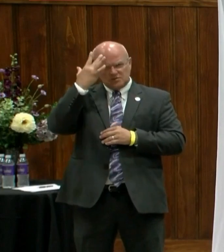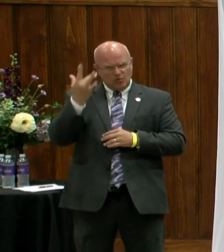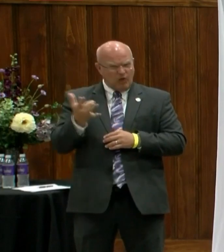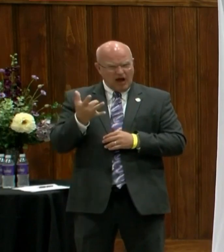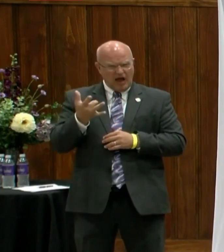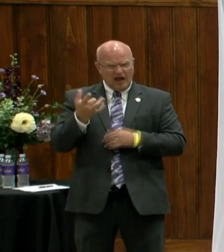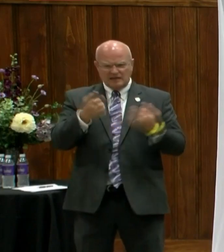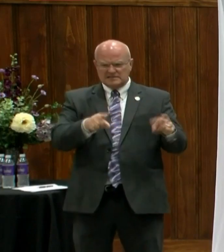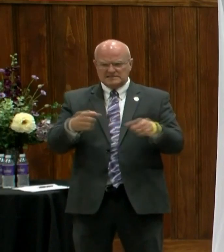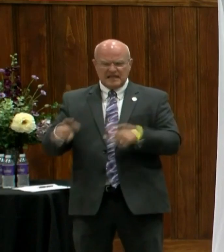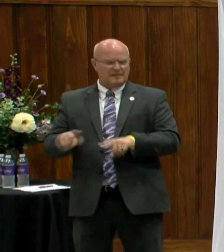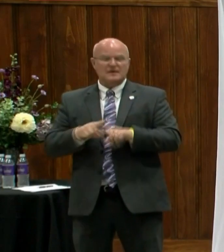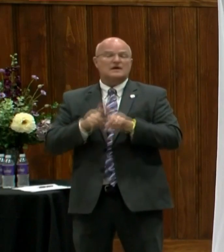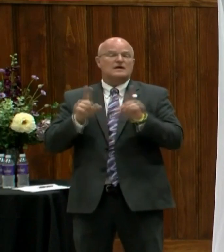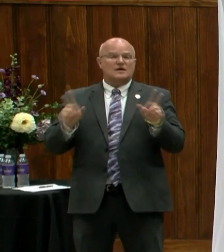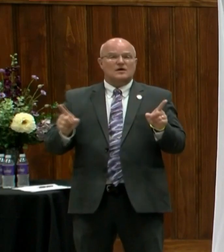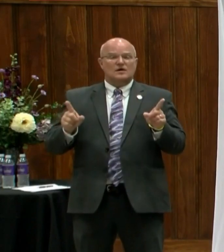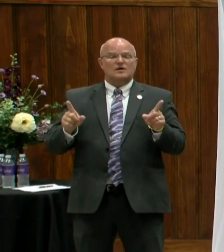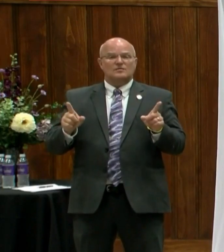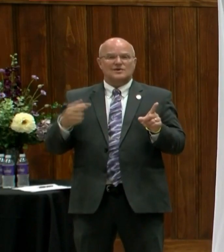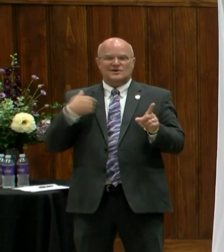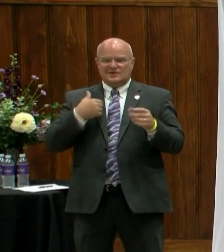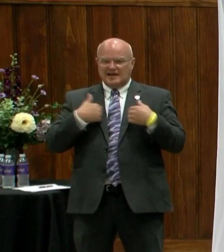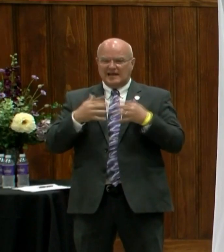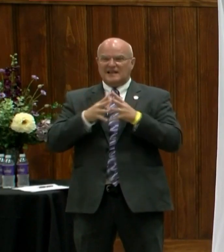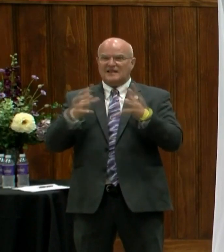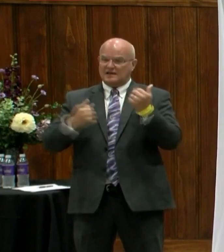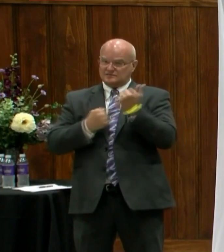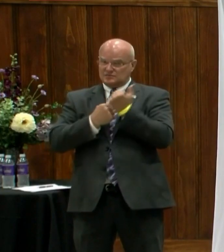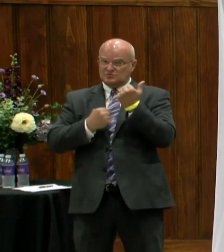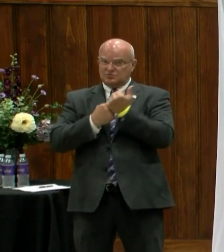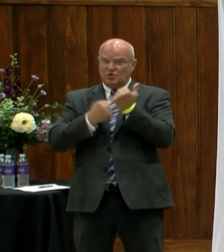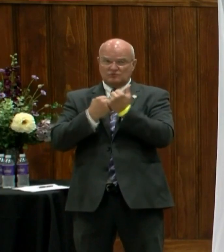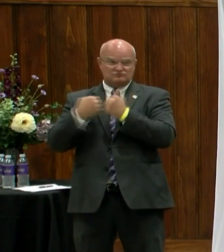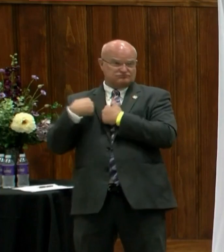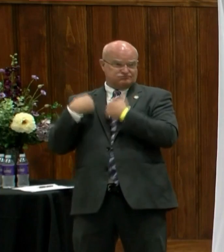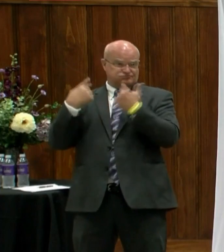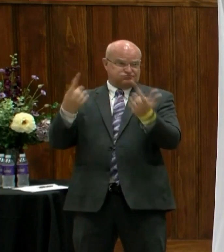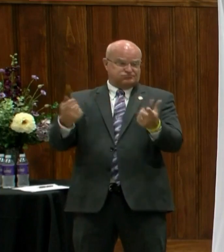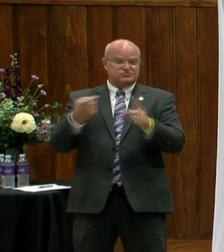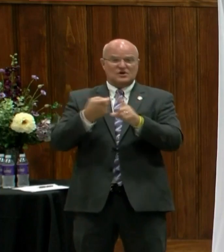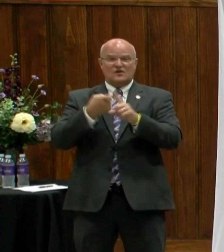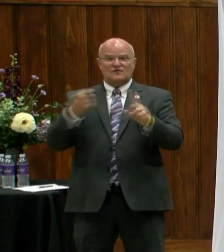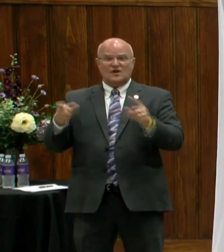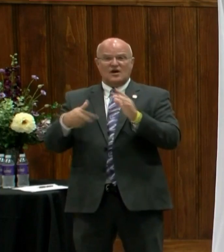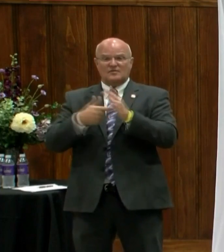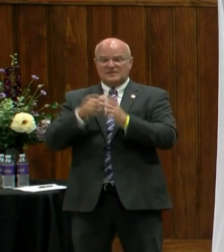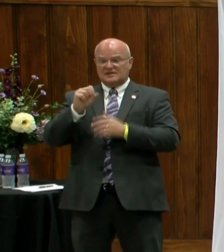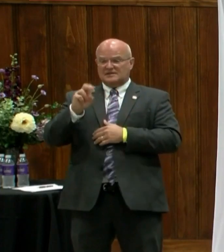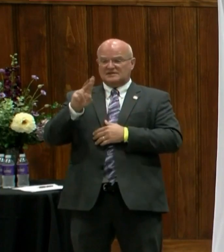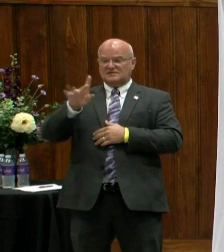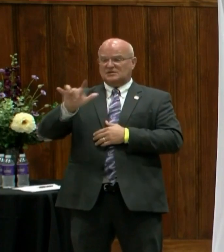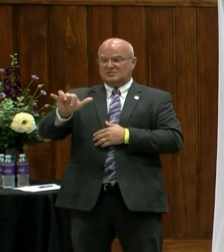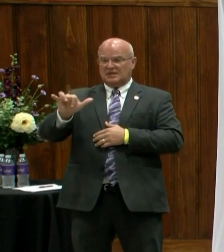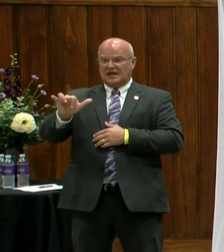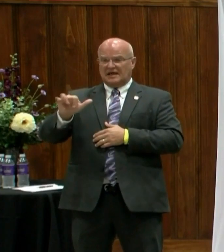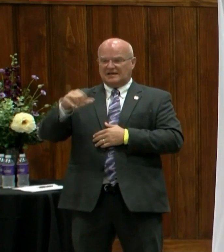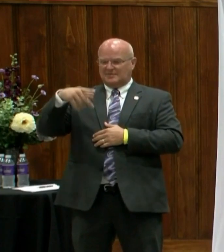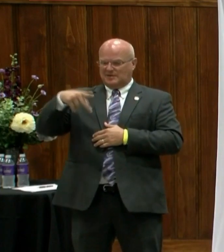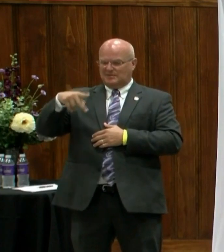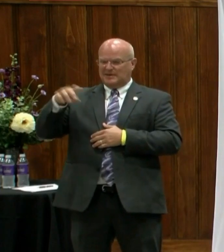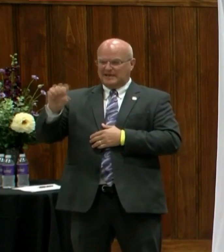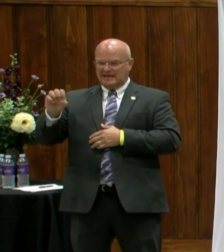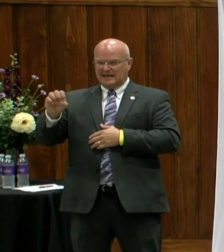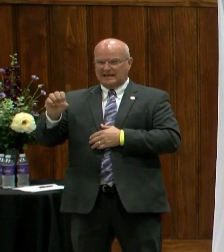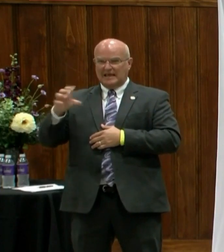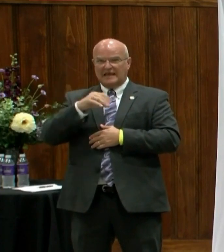it, but we've had a lot of support from the supply of material, PPE, as